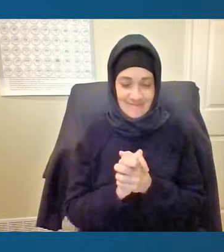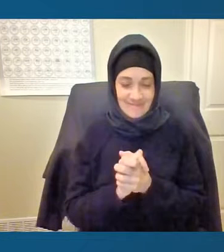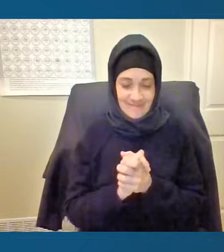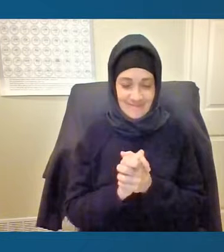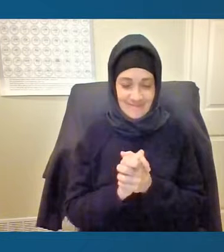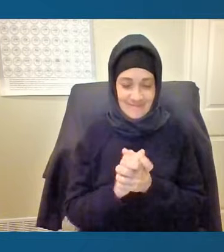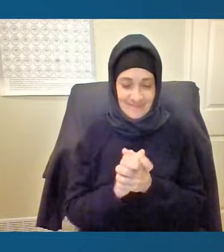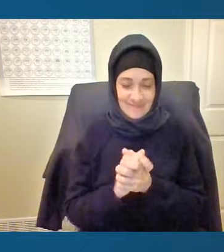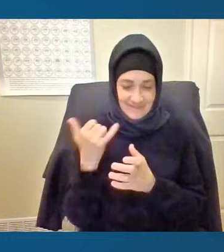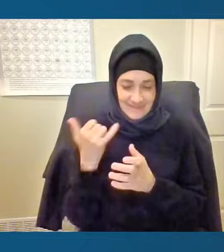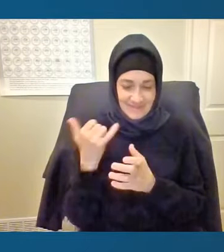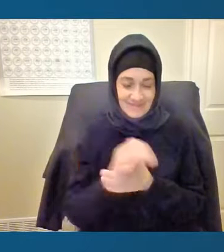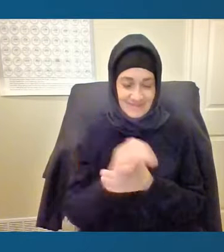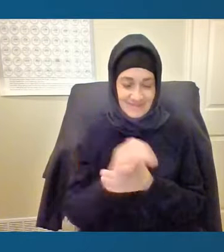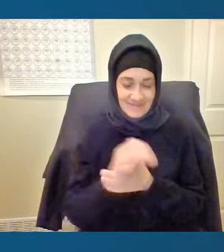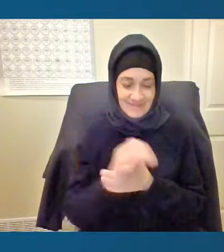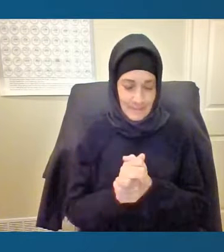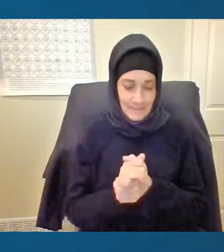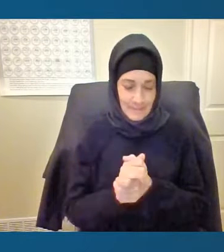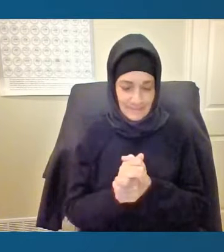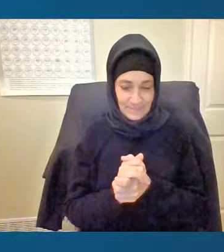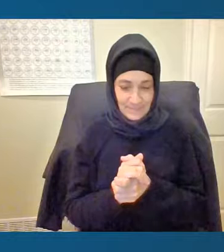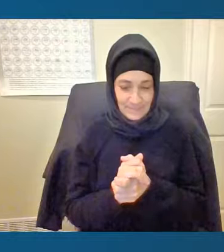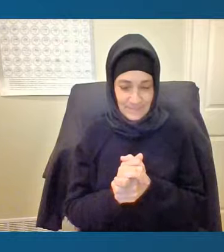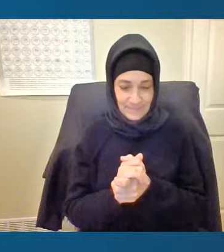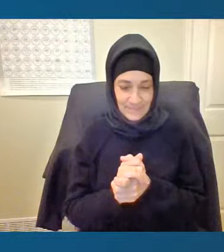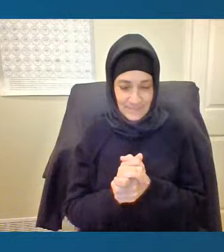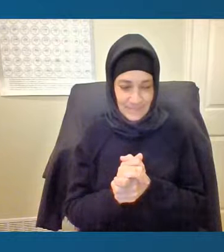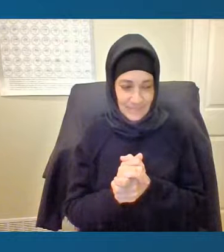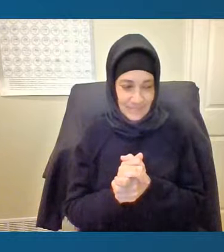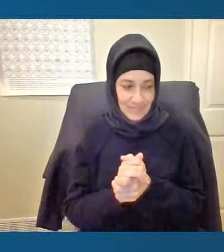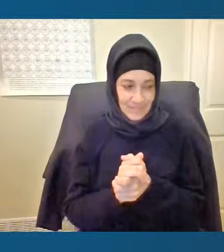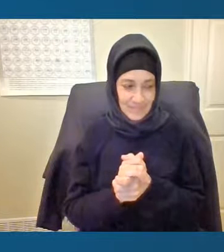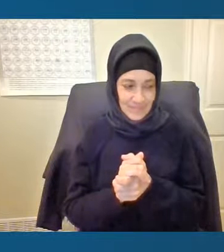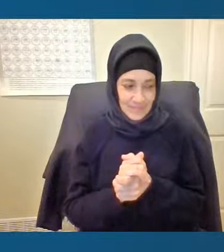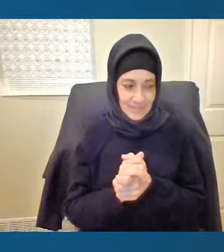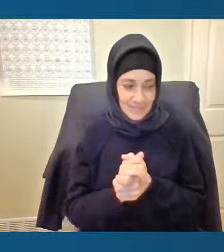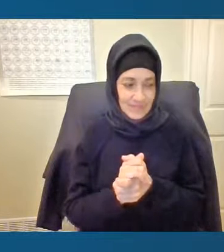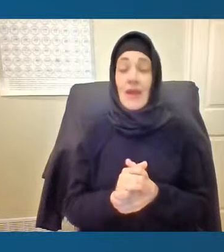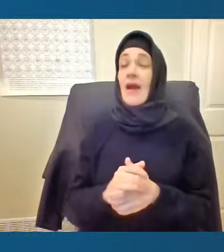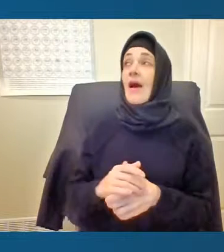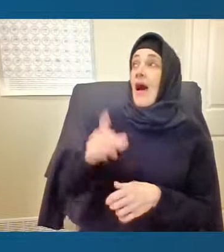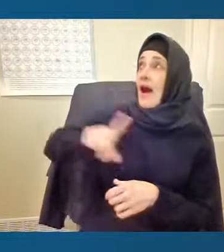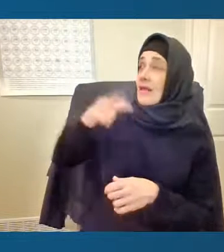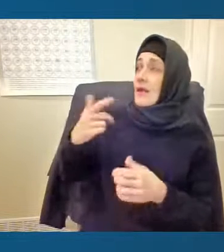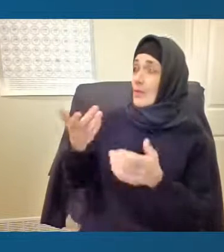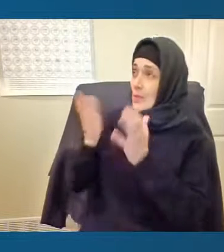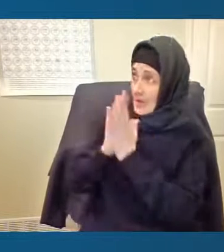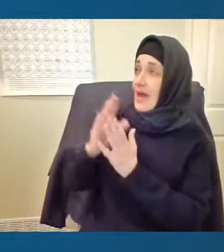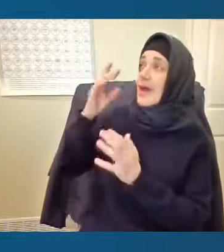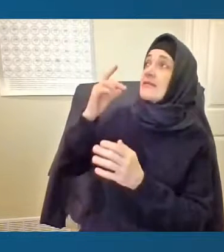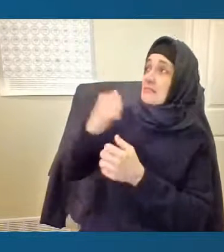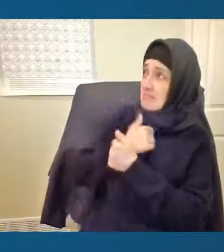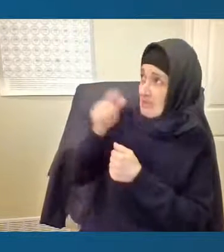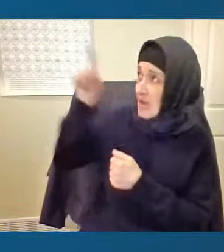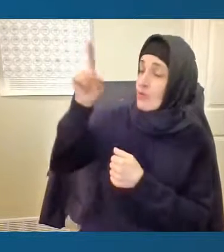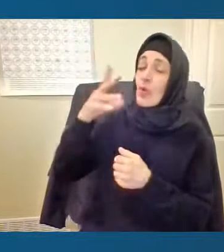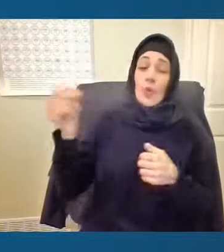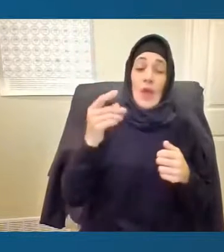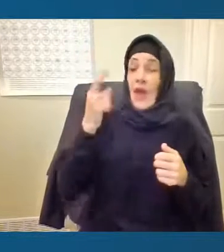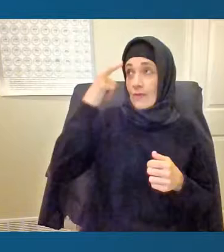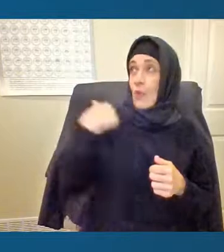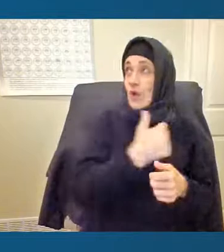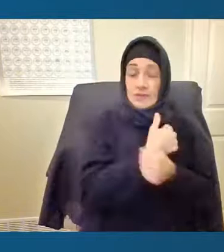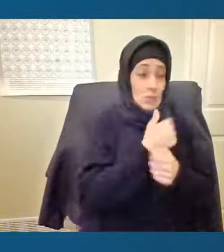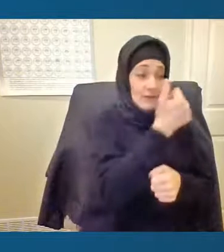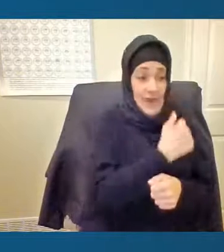al maghfira. Allahumma inna nas'aluka hubbak wa hubba man yuhibbuk wa hubba amalan yuqarribuna ila hubbik